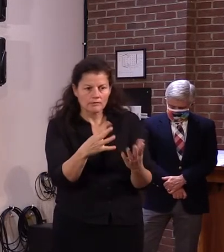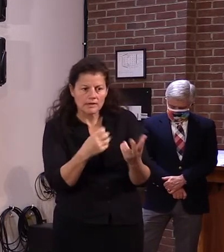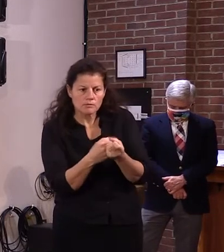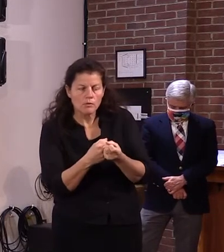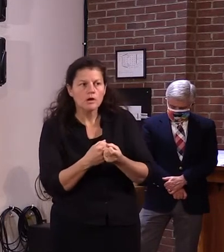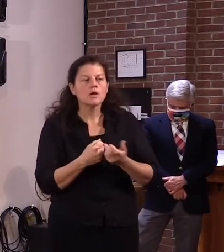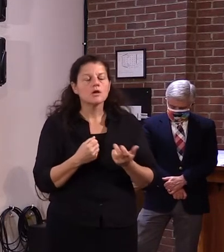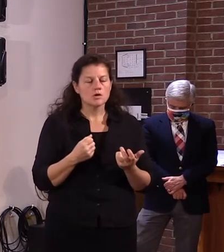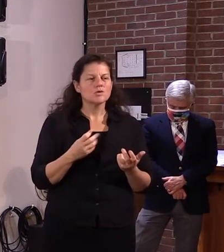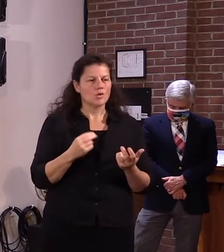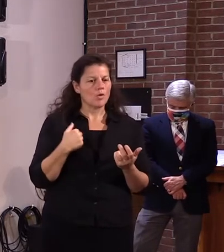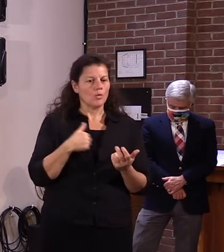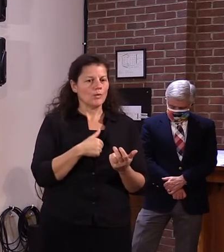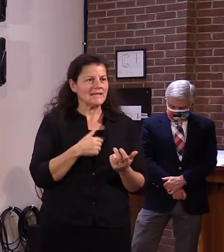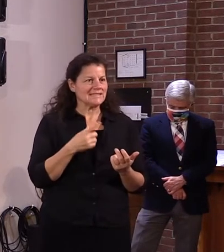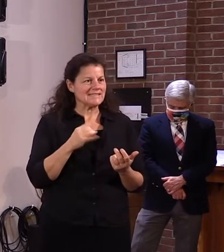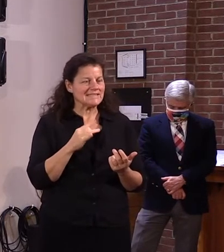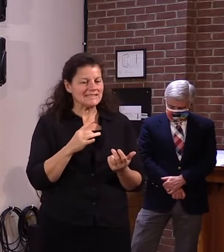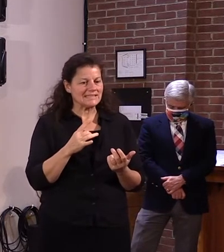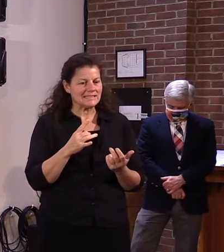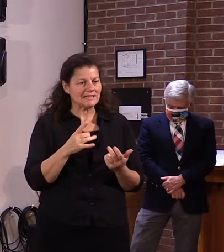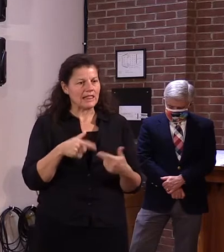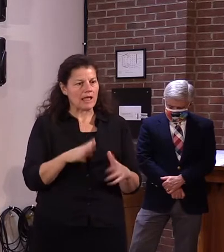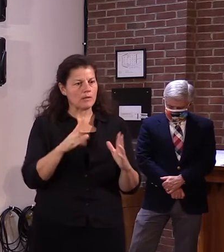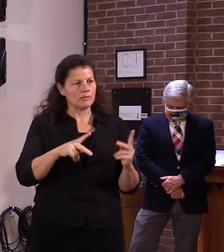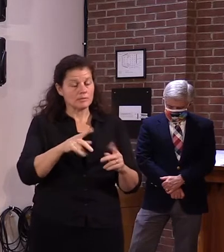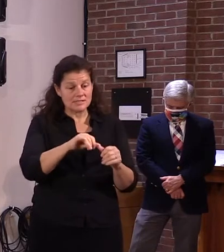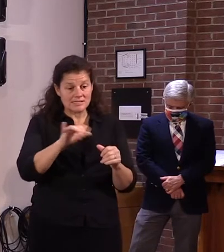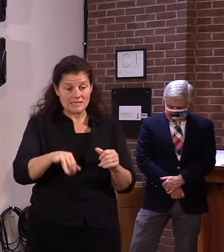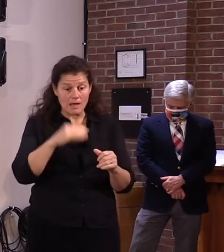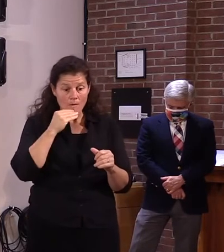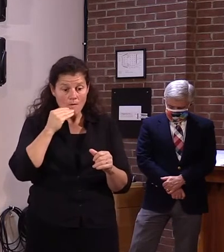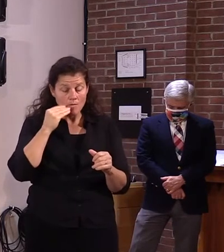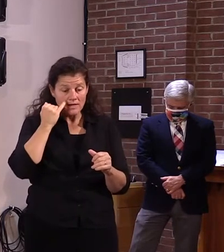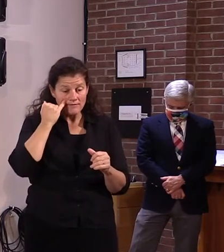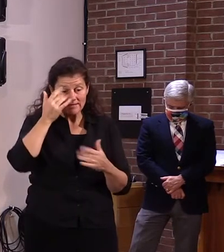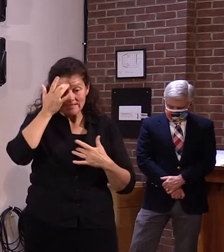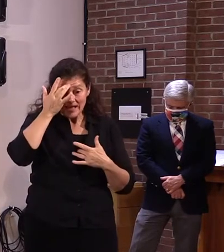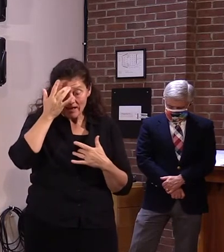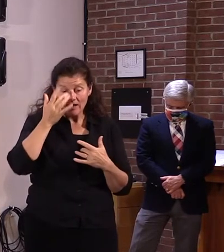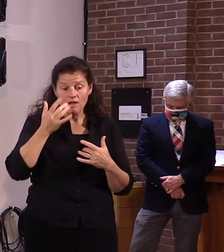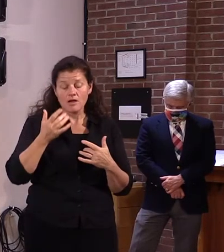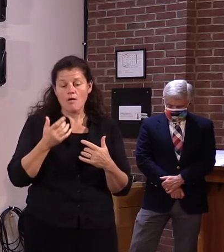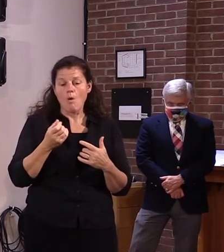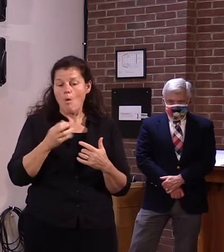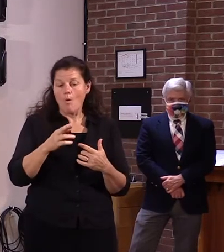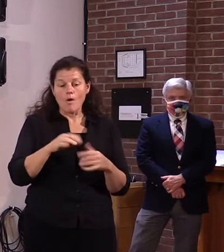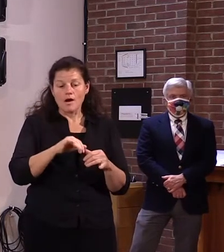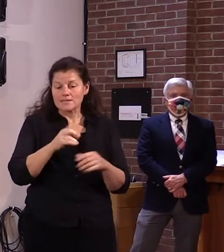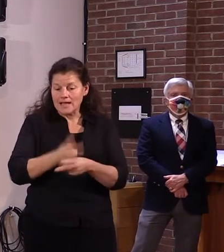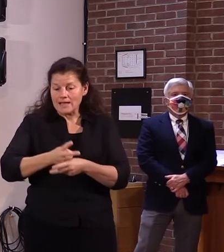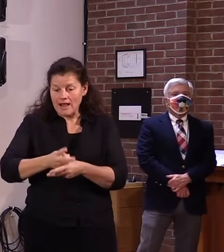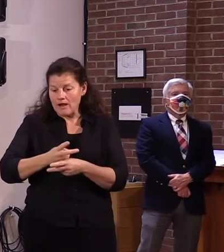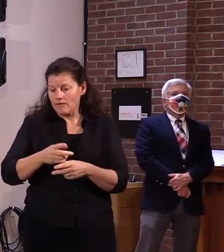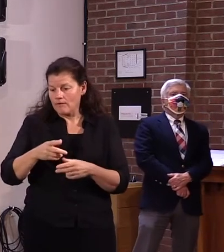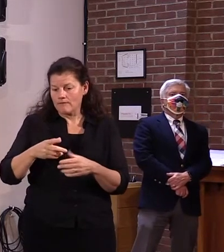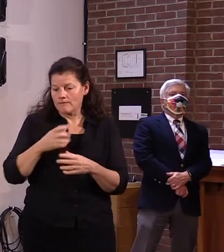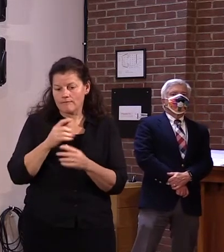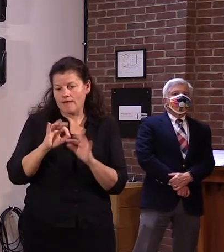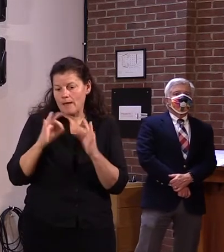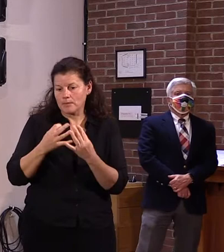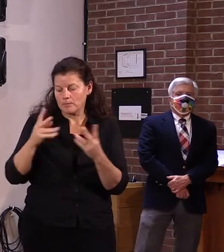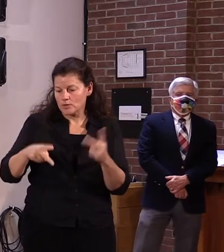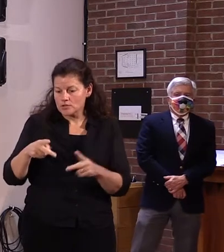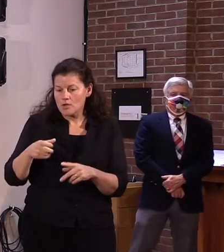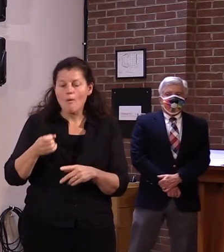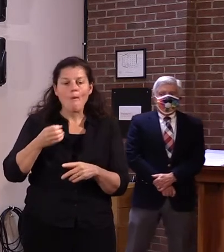opportunities for them to stay home with loved ones, to quarantine when they are sick, to remove the work search requirement when we knew